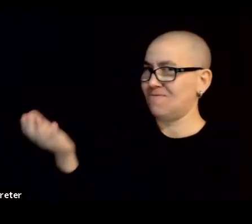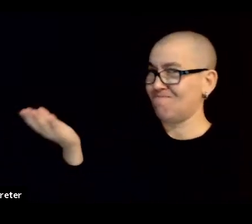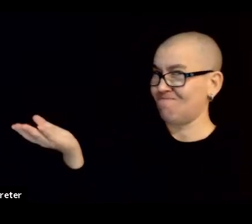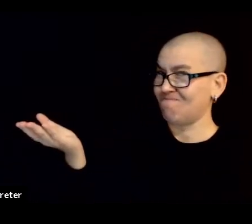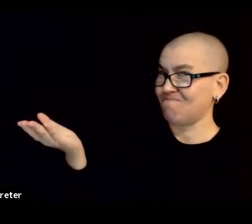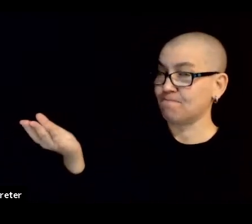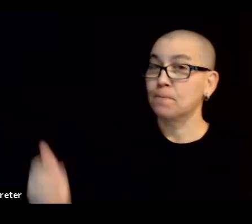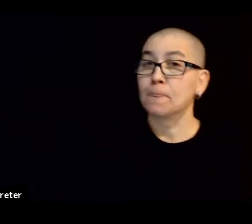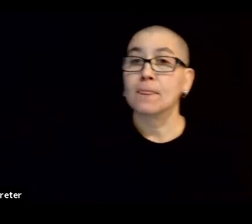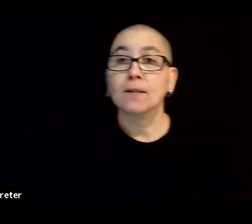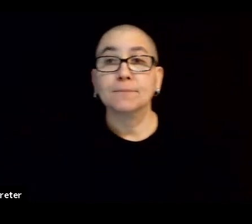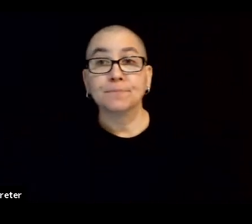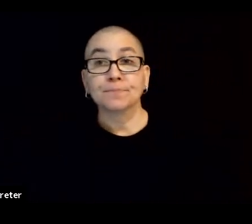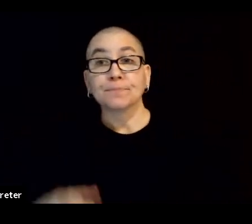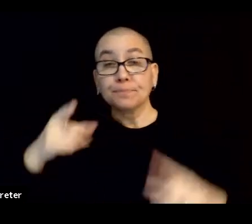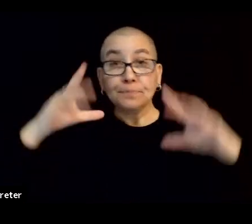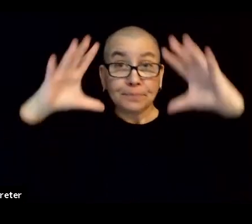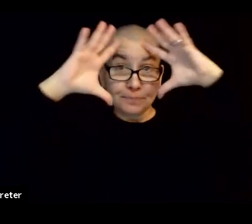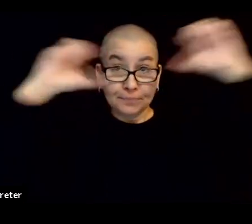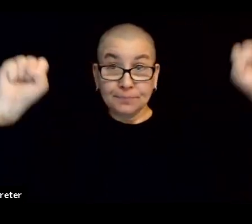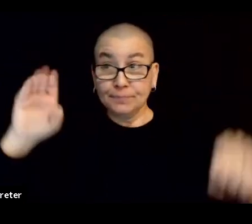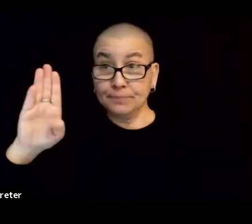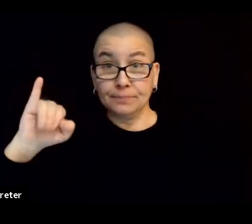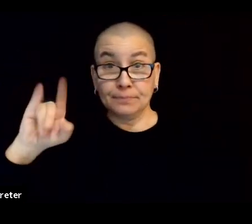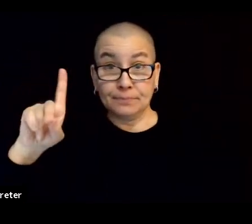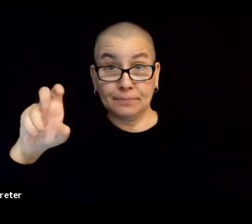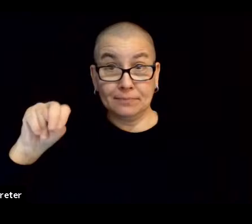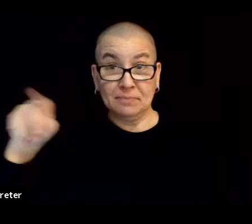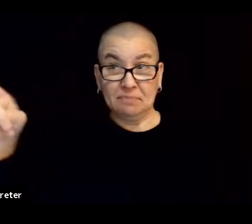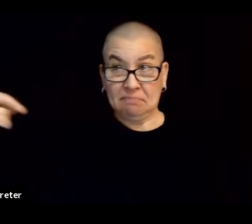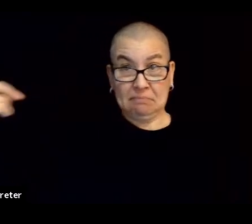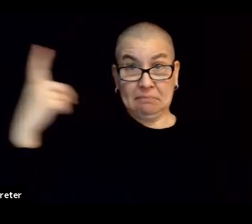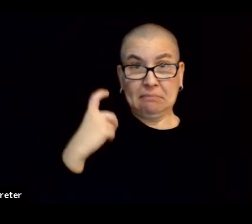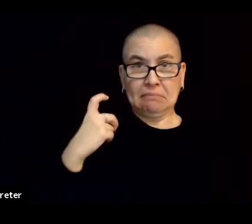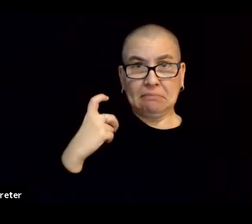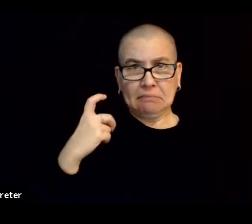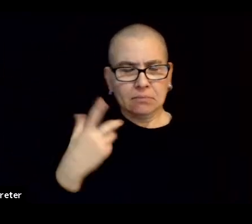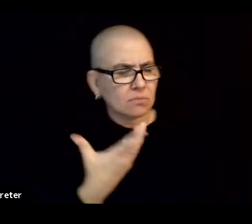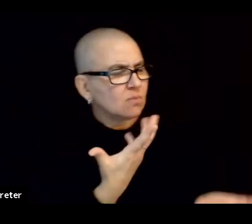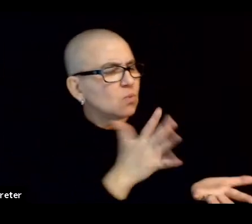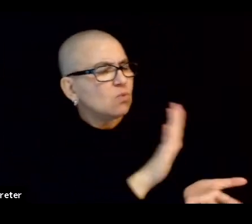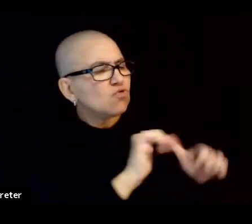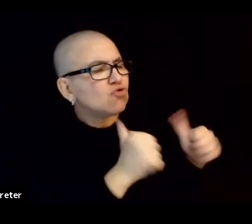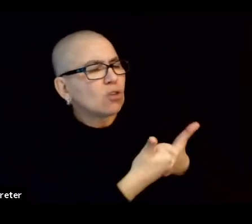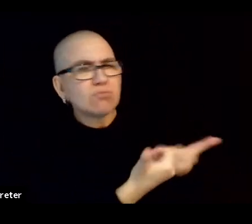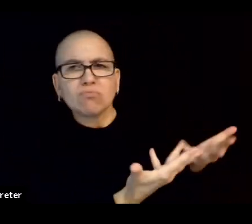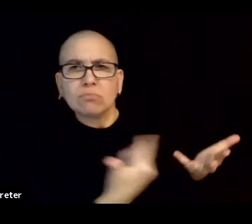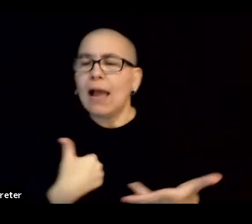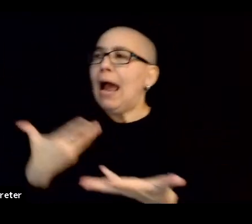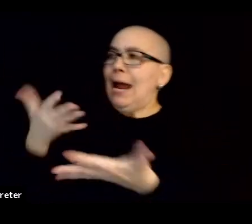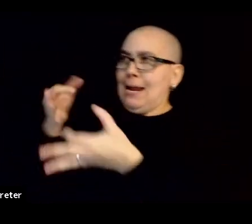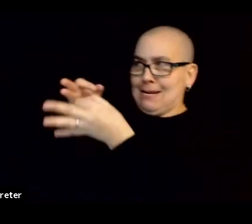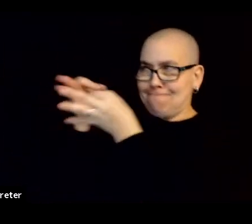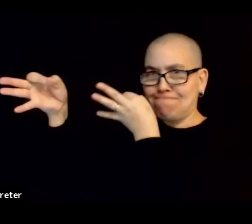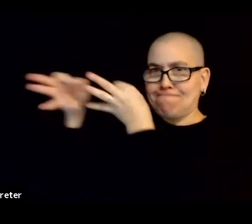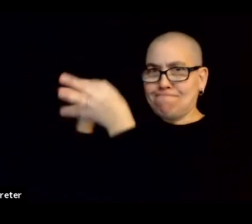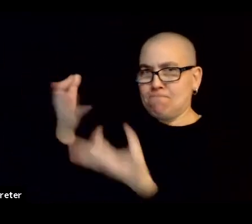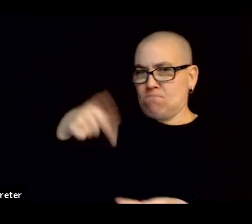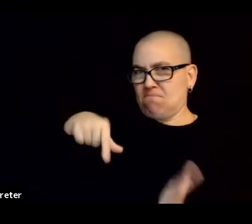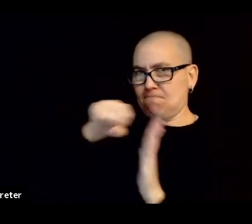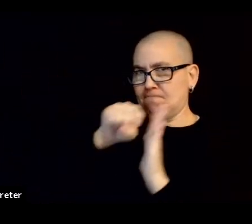Walsh about what can happen and go up back to the healthcare systems. Yes, it is a production piece of this, but then they're asking